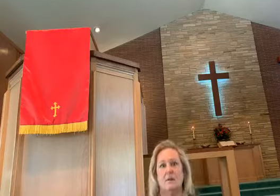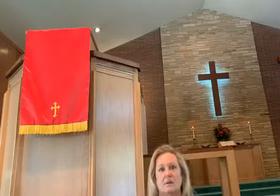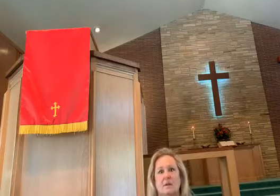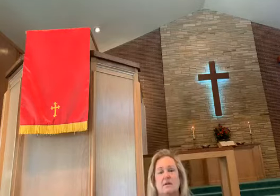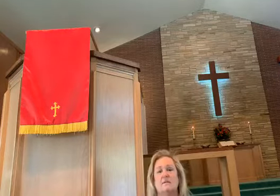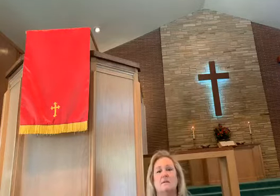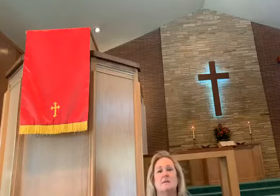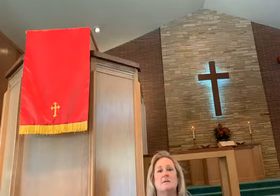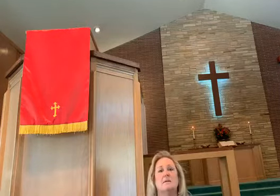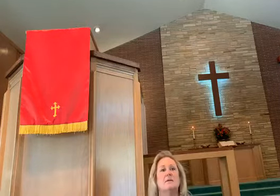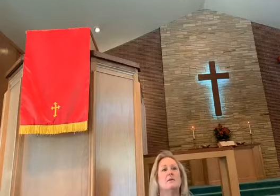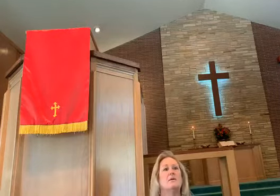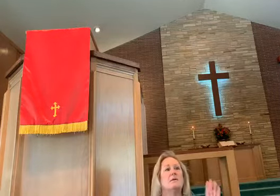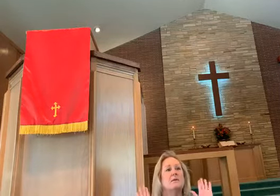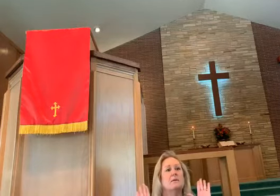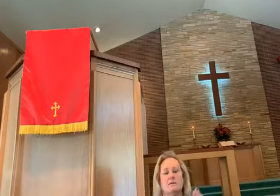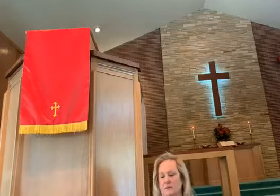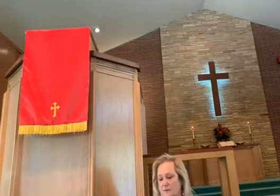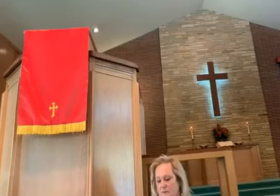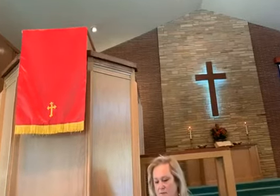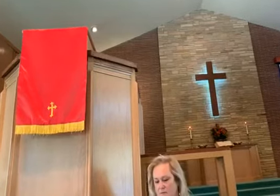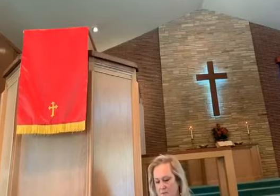Oh, how glorious, full of love.